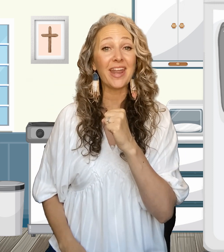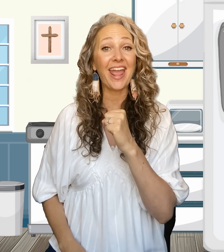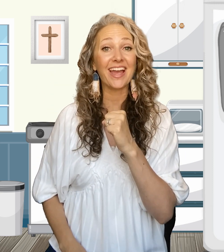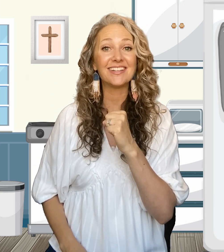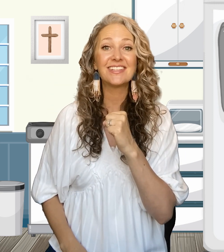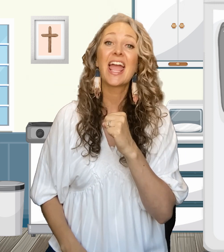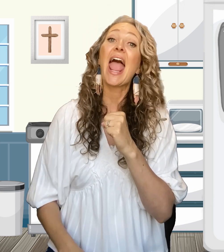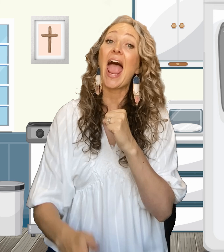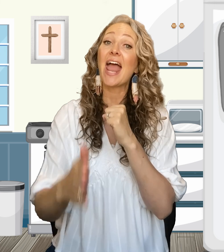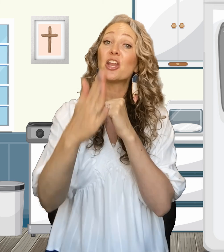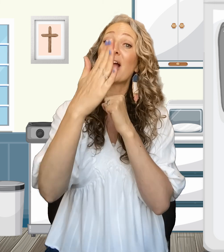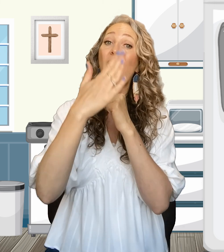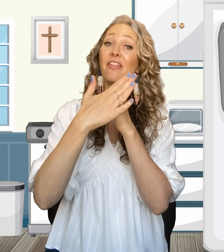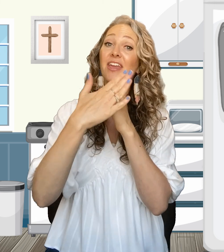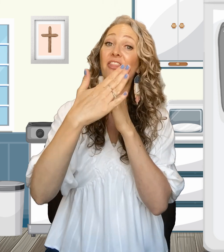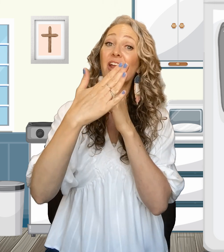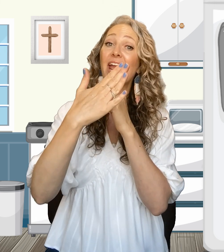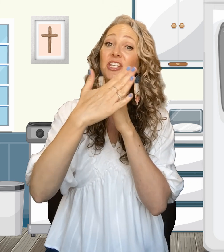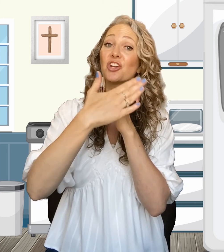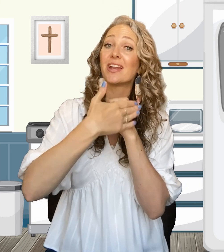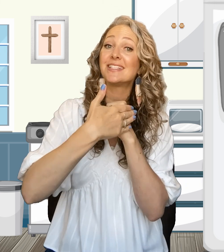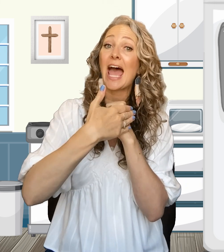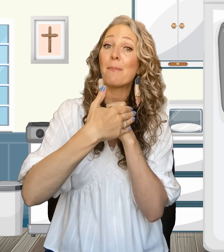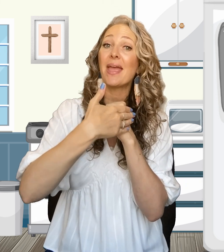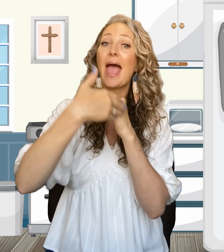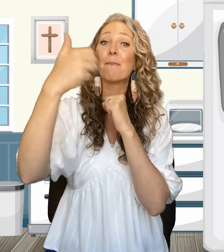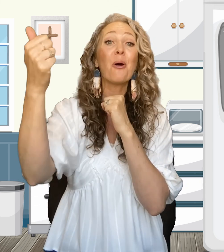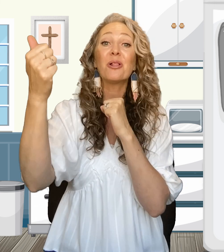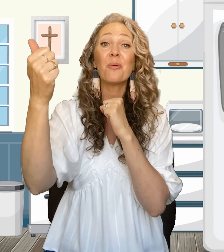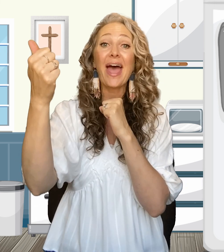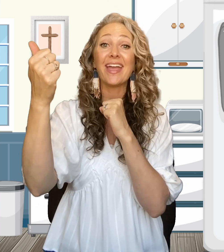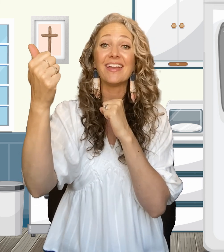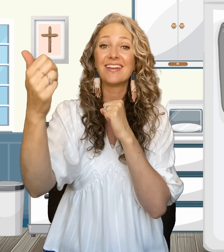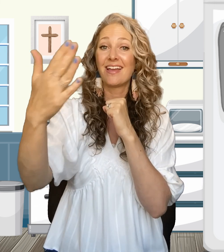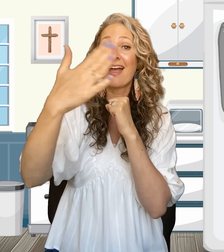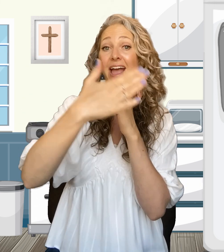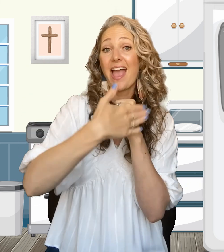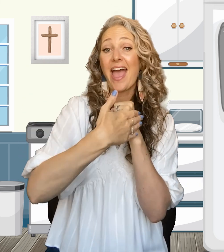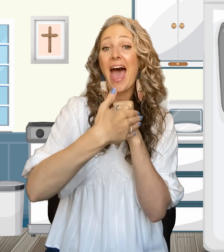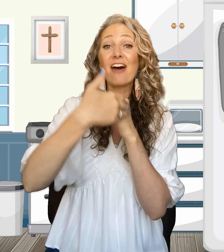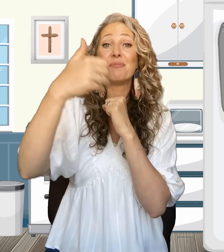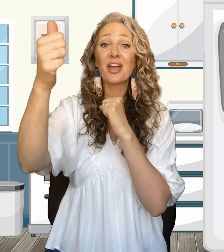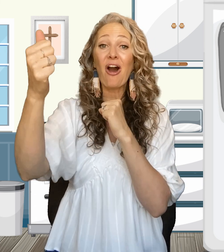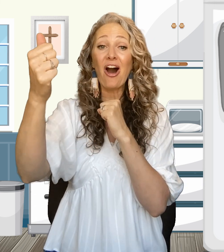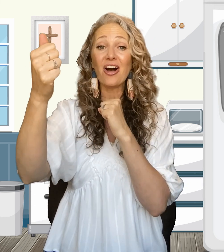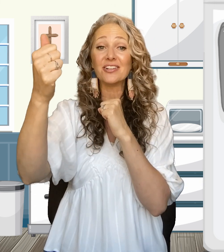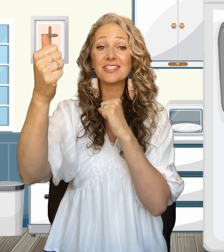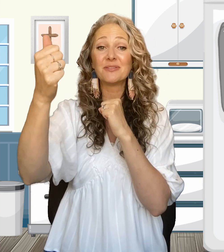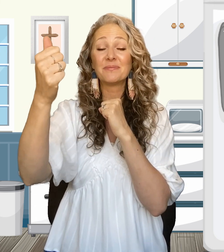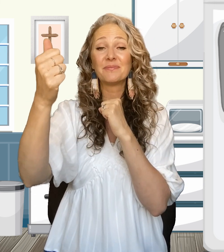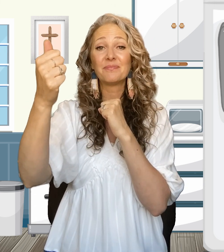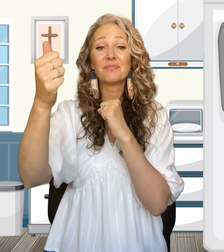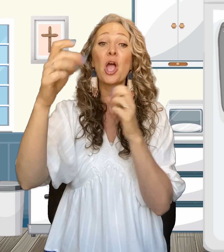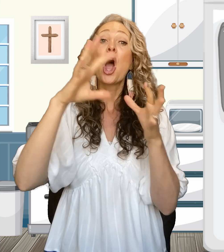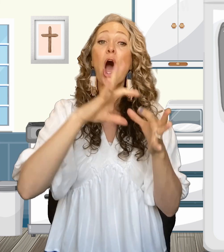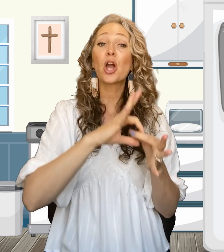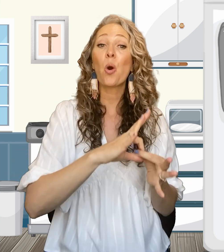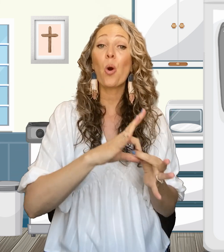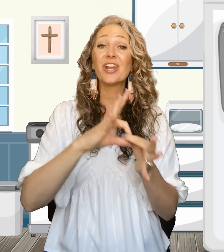hand, and on the other hand, you're going to tap it and pull away. Have been called. According